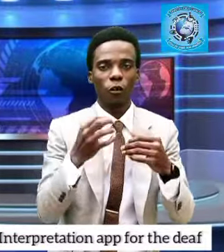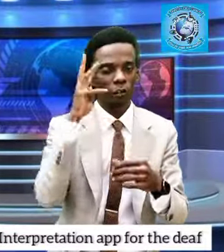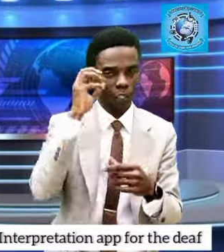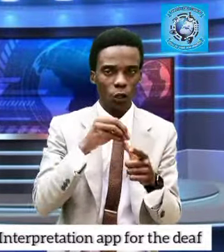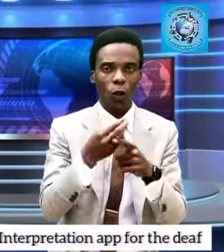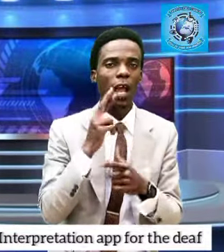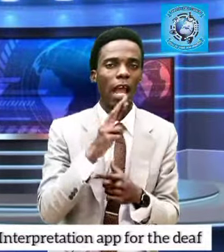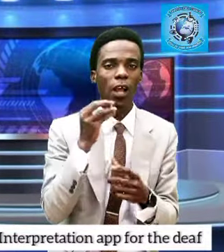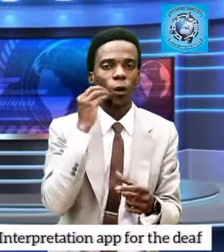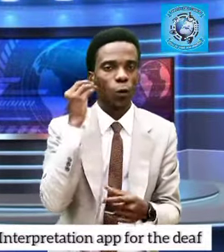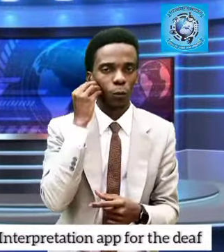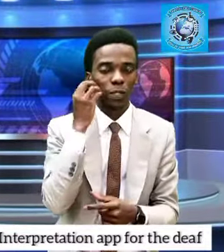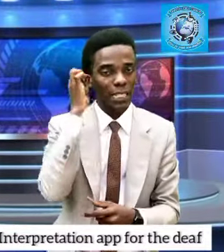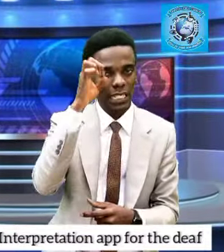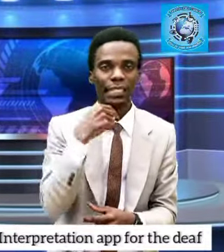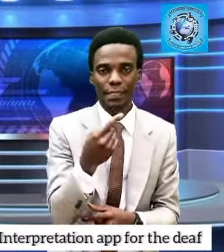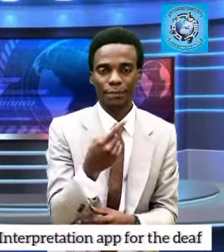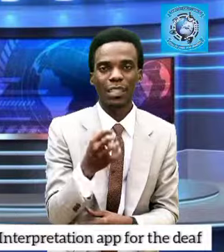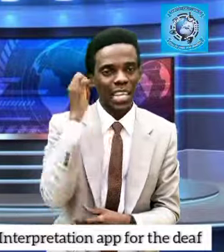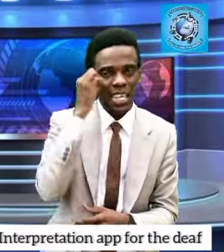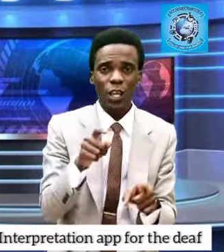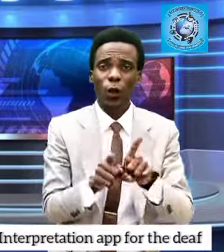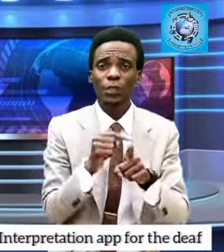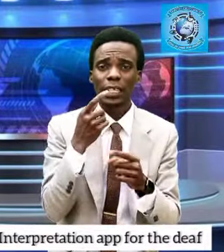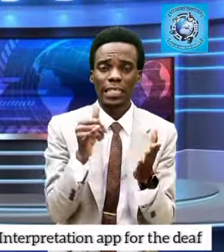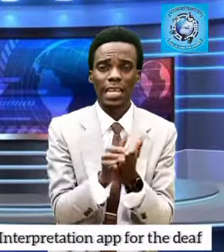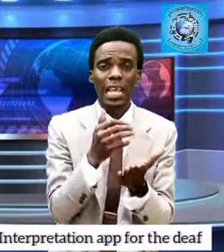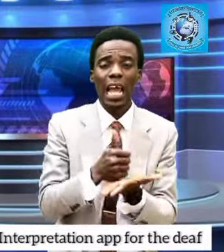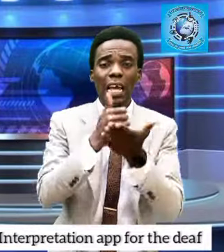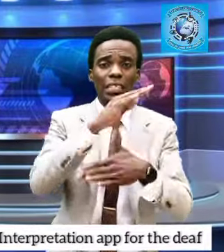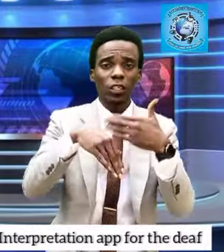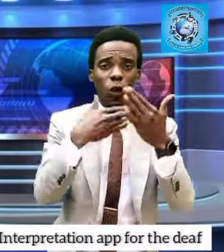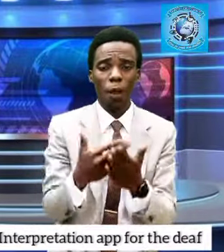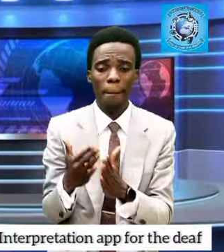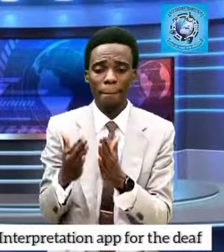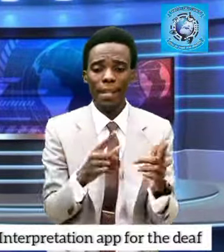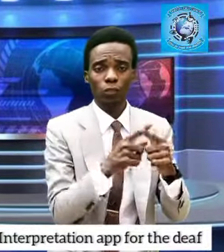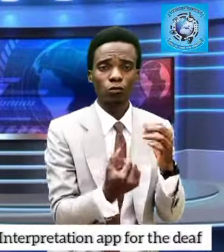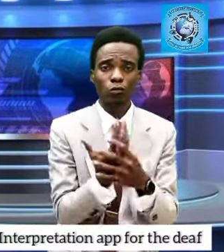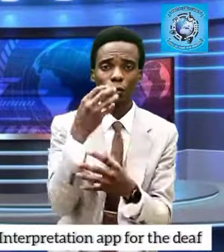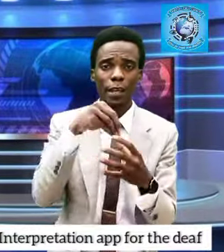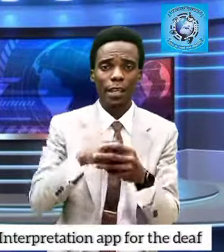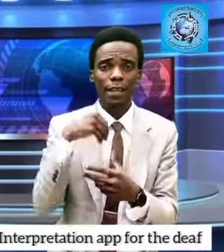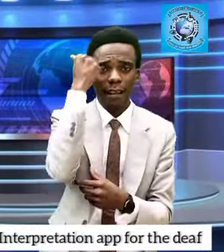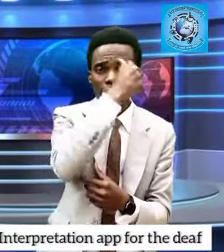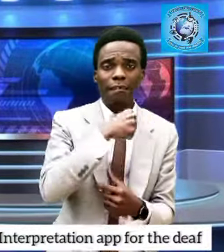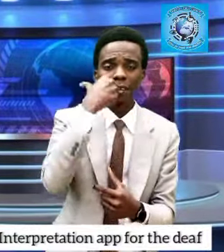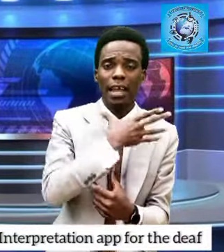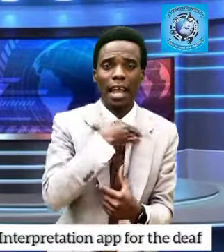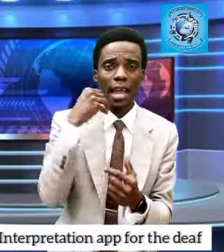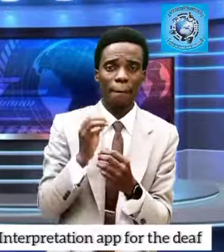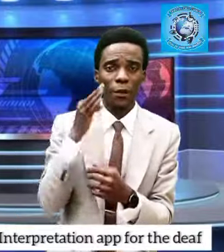said. He noted that Assist All plans to grow in Africa and beyond and also develop